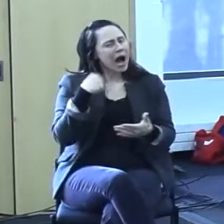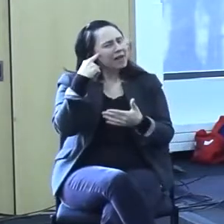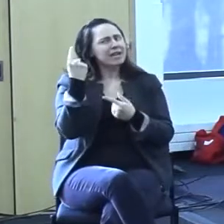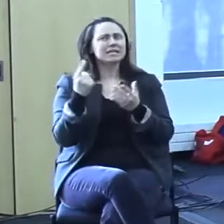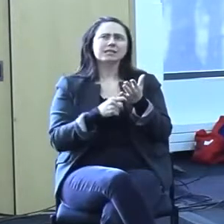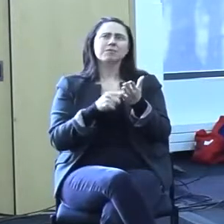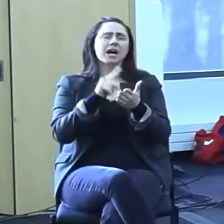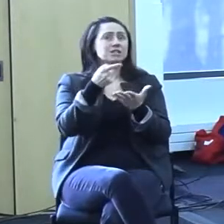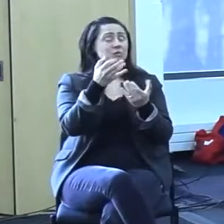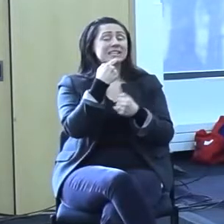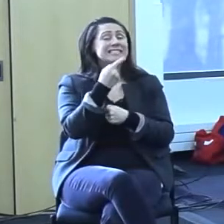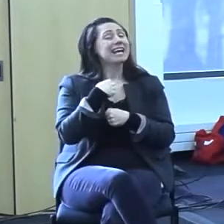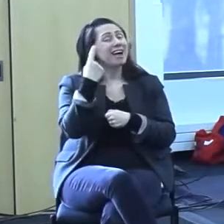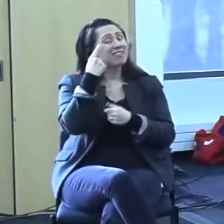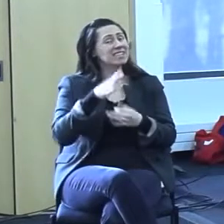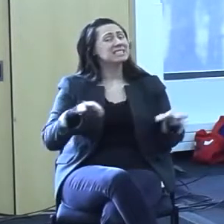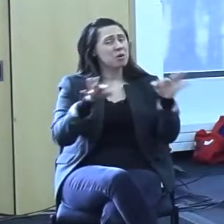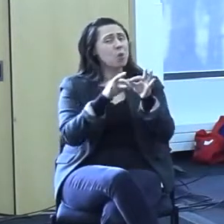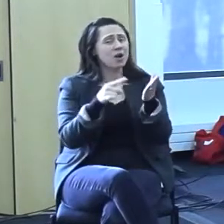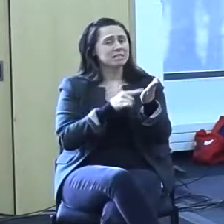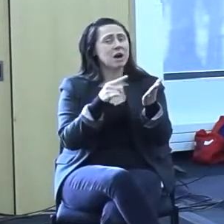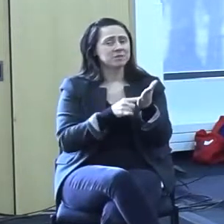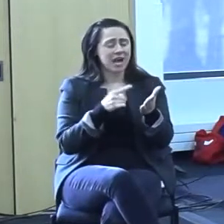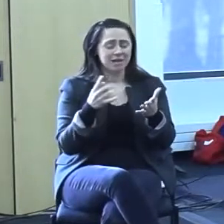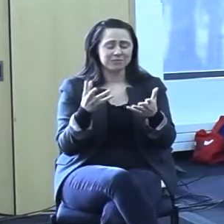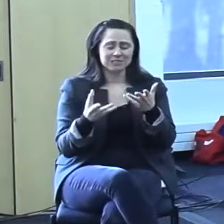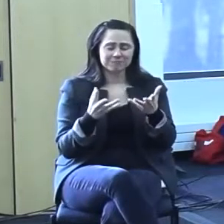I just want to say that because I think it's important sometimes